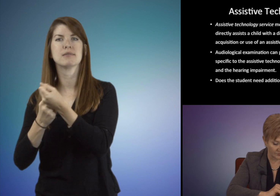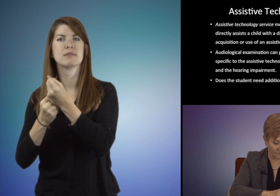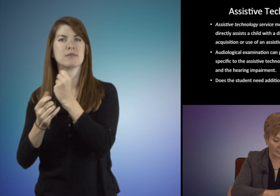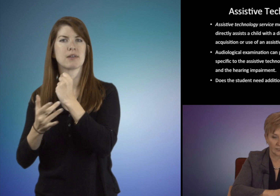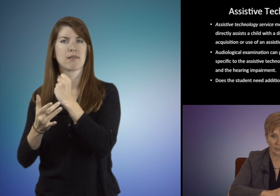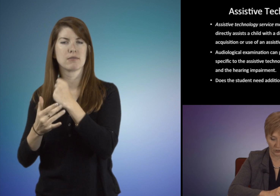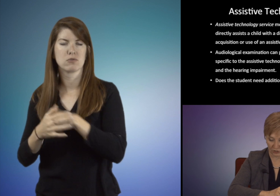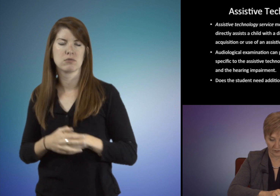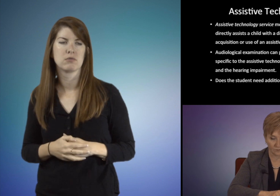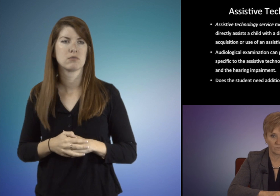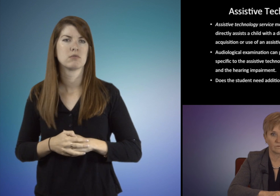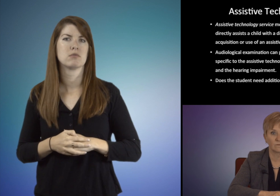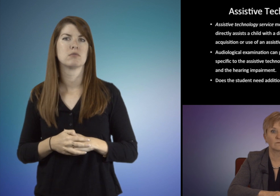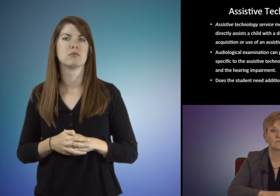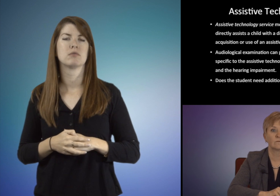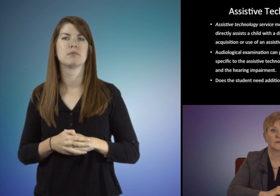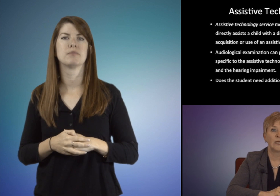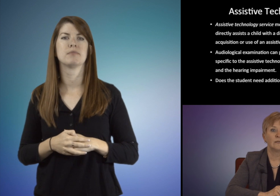of assistive technologies.